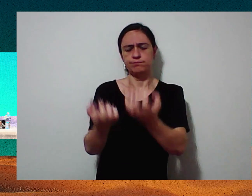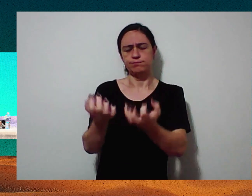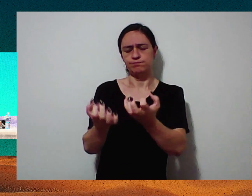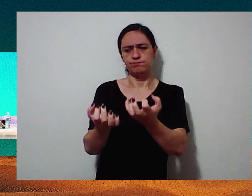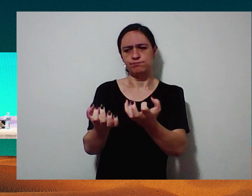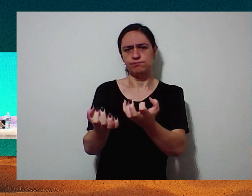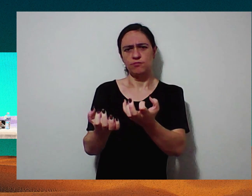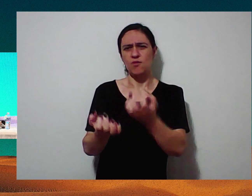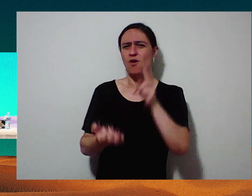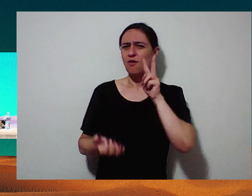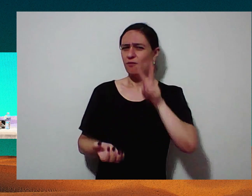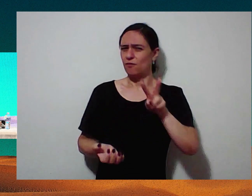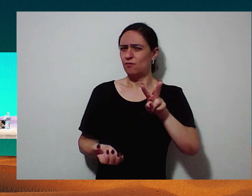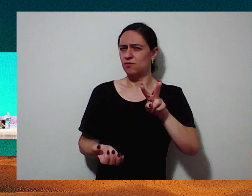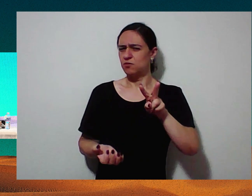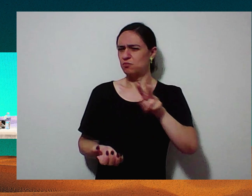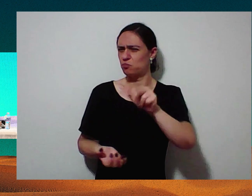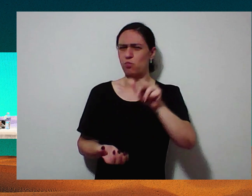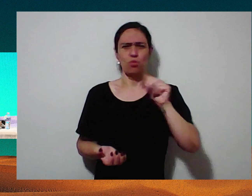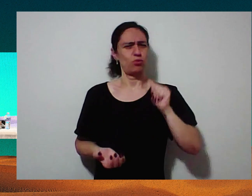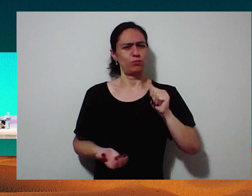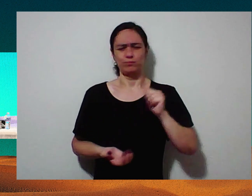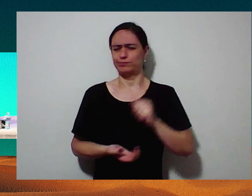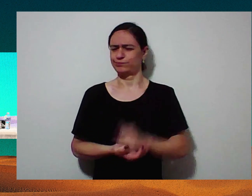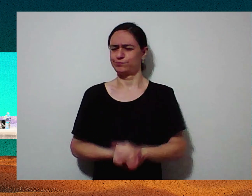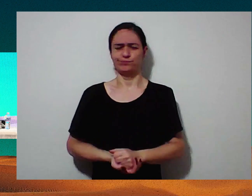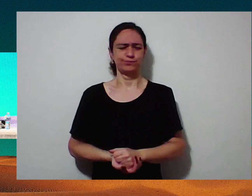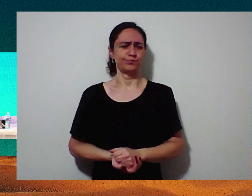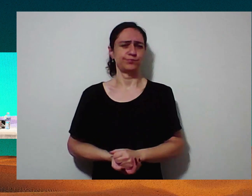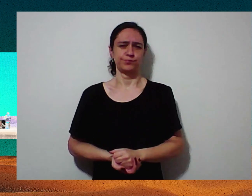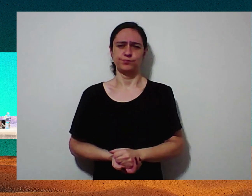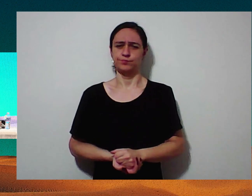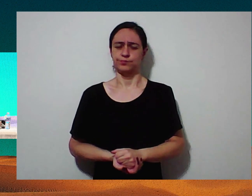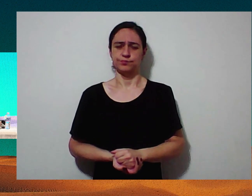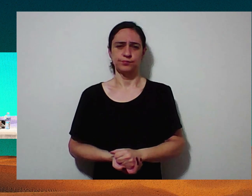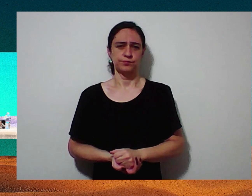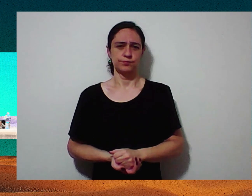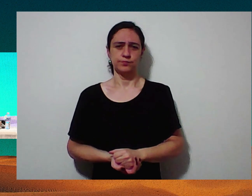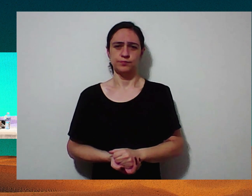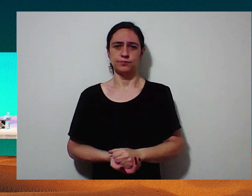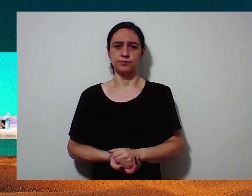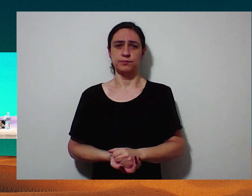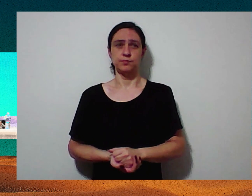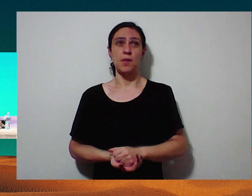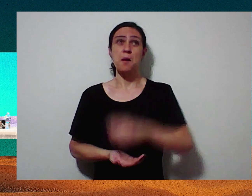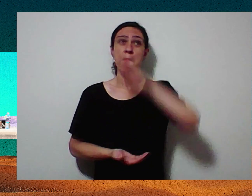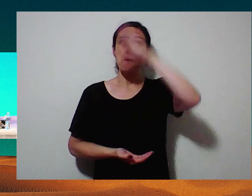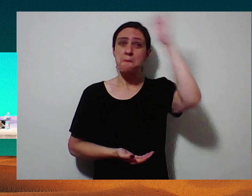como essa. Certainly you have never seen a scene like that. No Brasil, às vezes, a gente vê